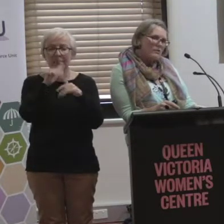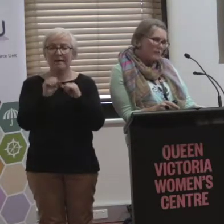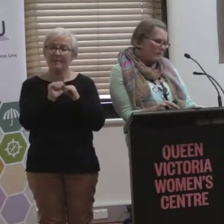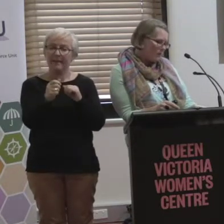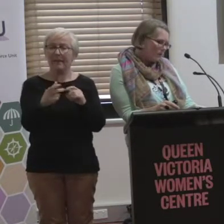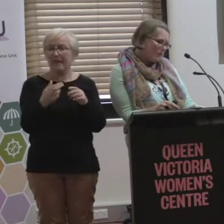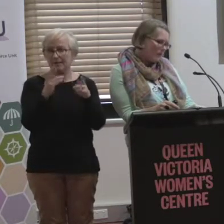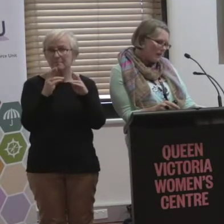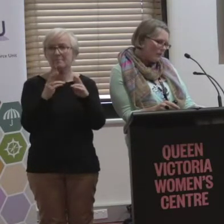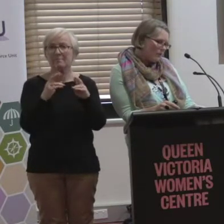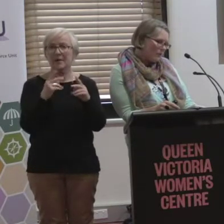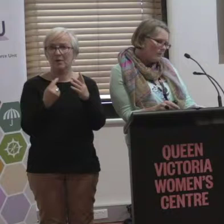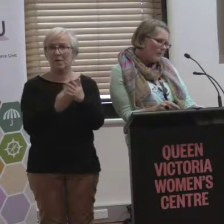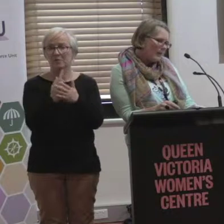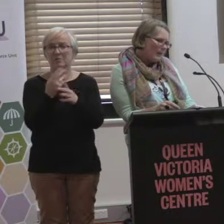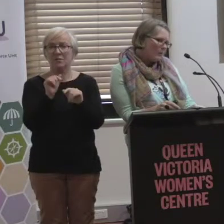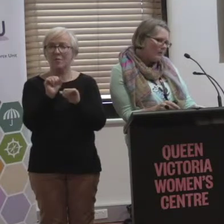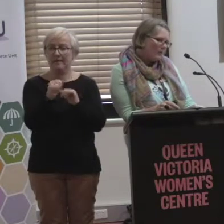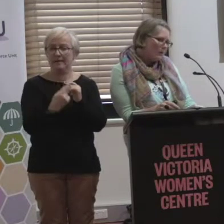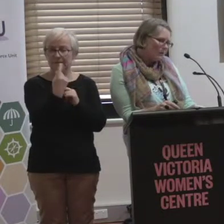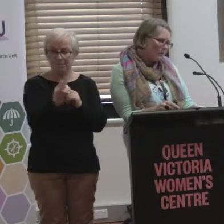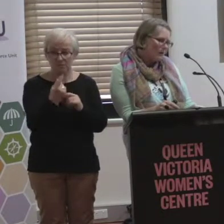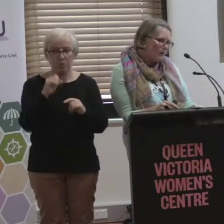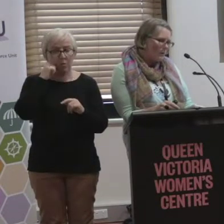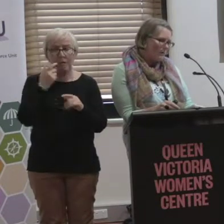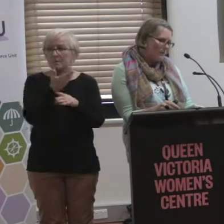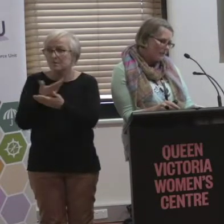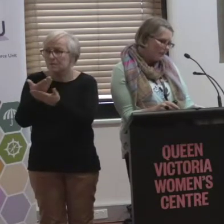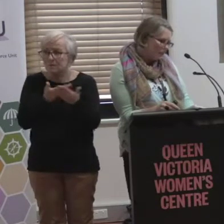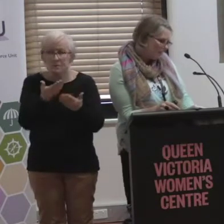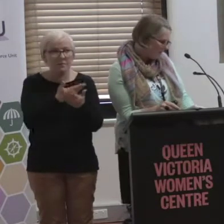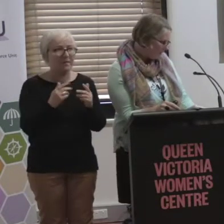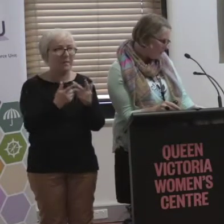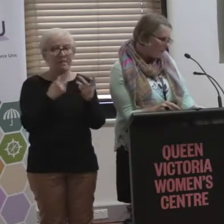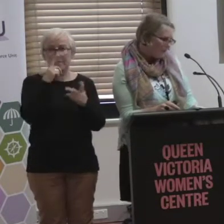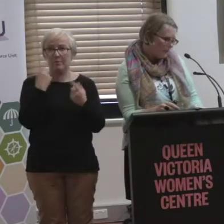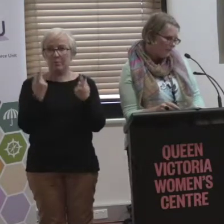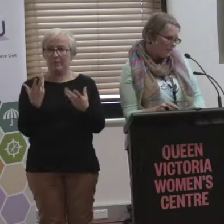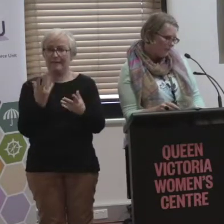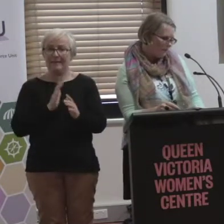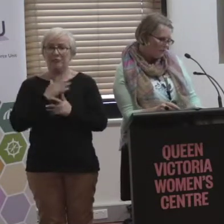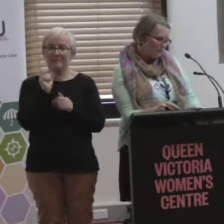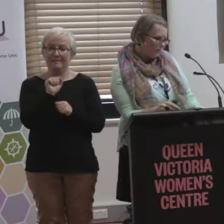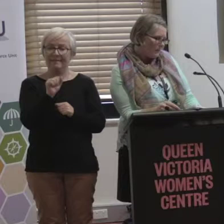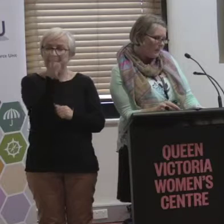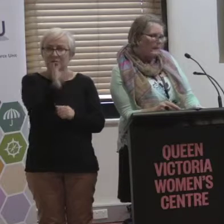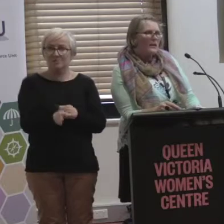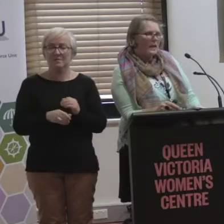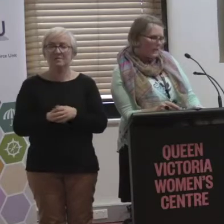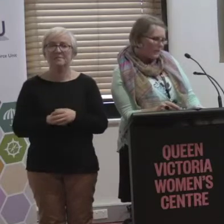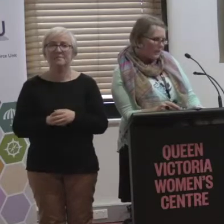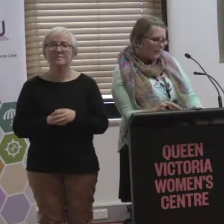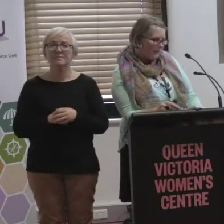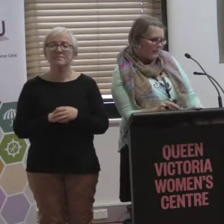least restrictive options for that individual, and will consult with anyone who has a real interest in the well-being of the individual. Now,